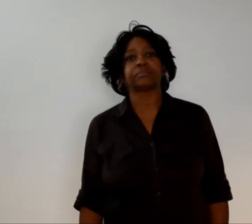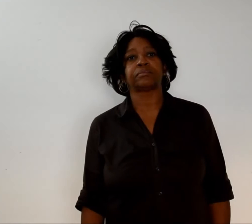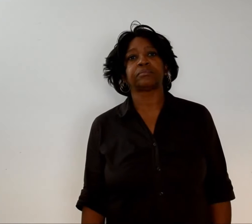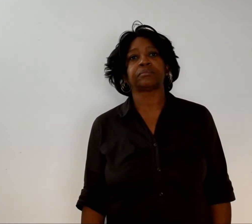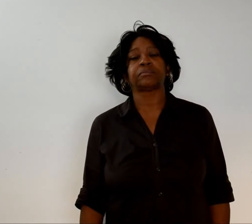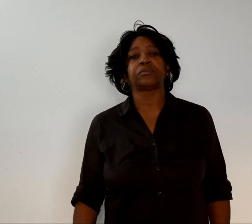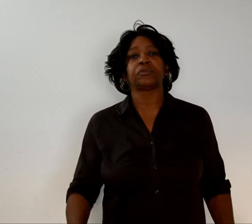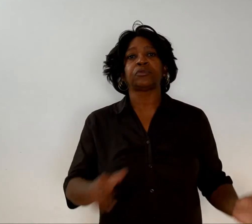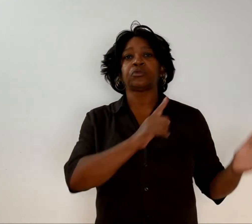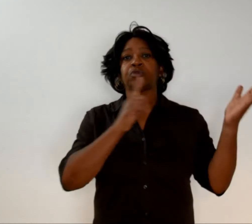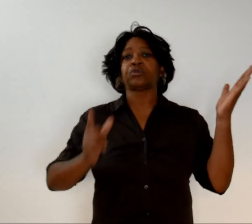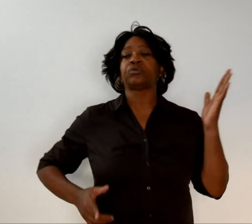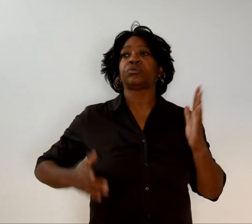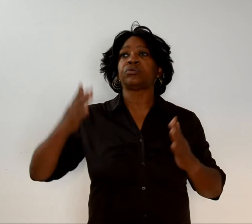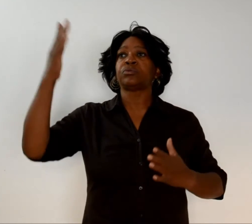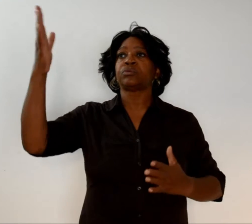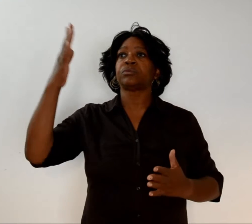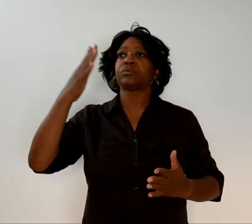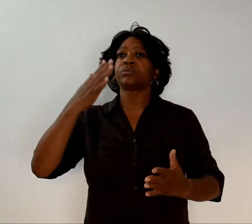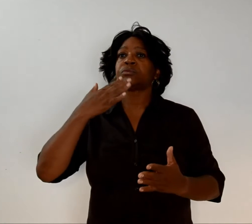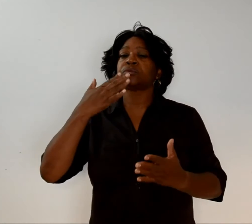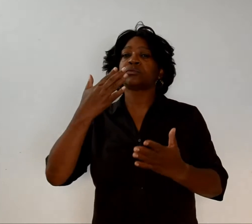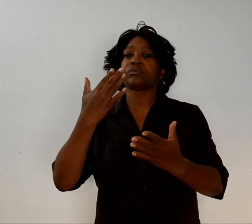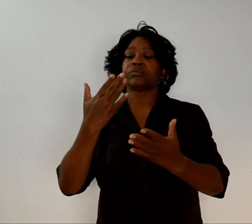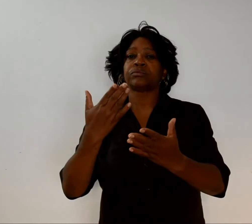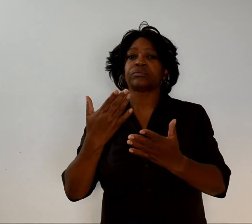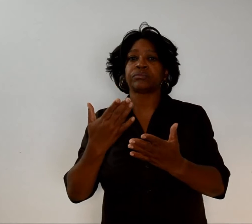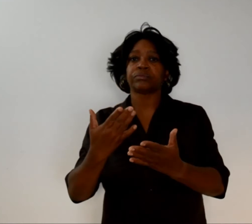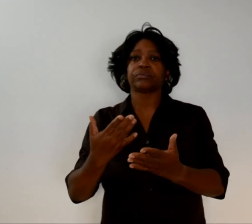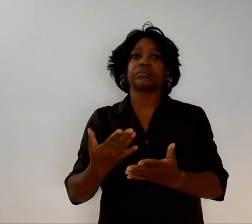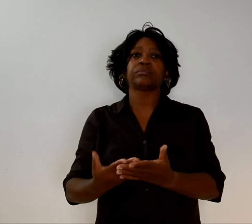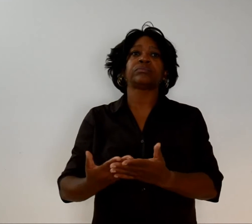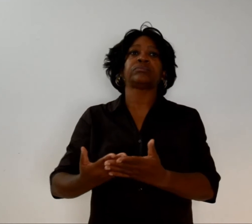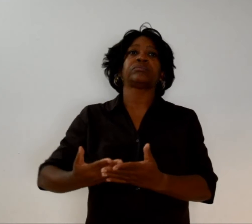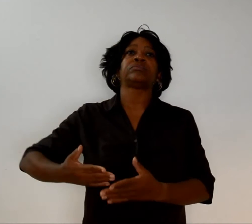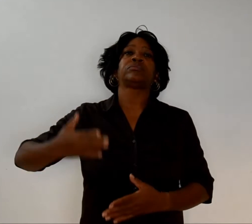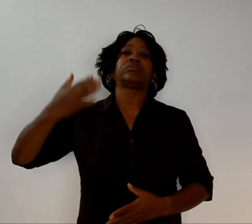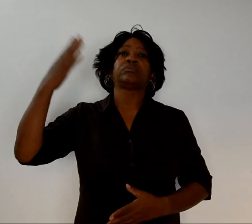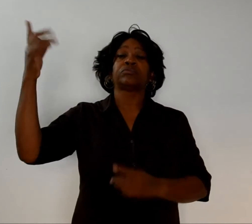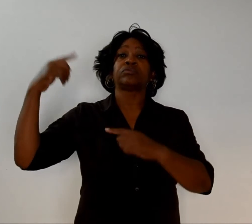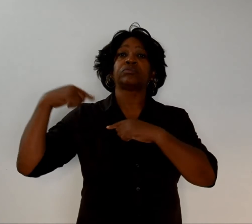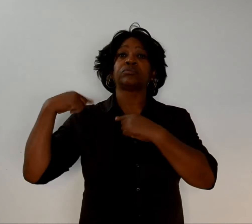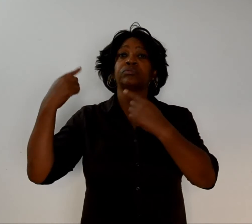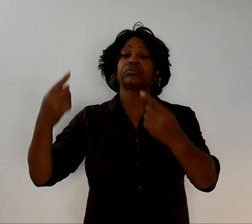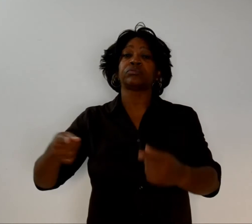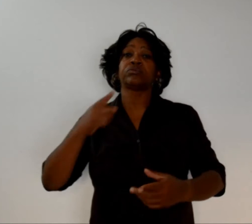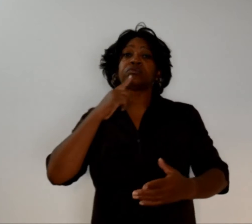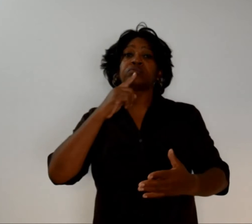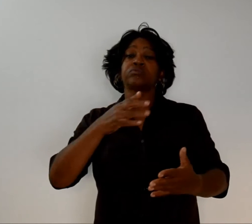are. Lord, you are good. Tell him, you've been. Talk to your